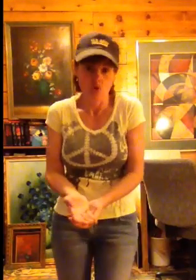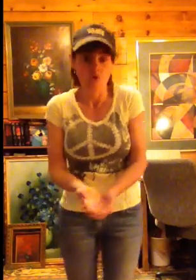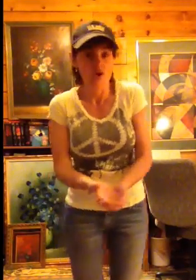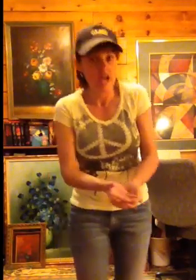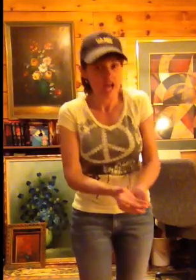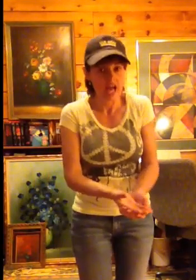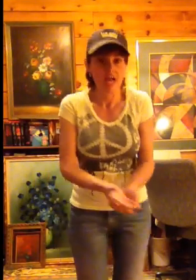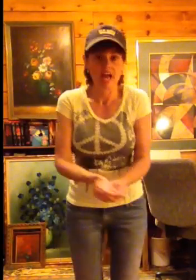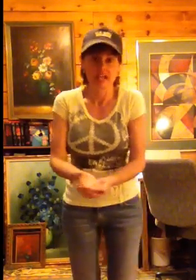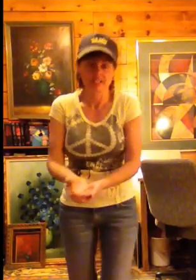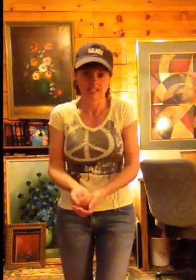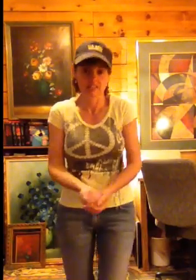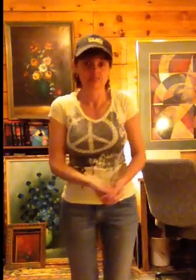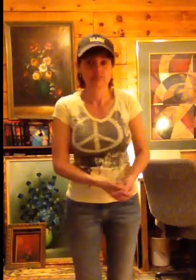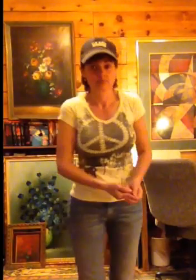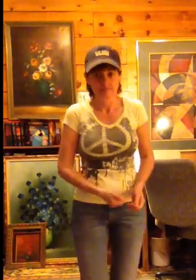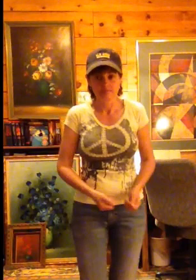your hands.